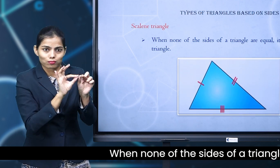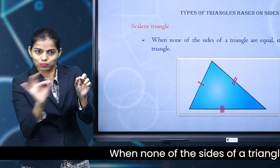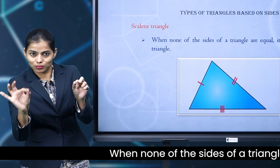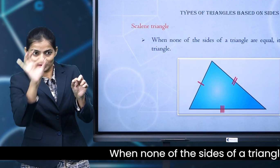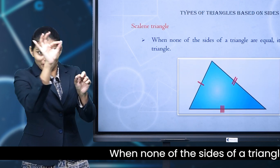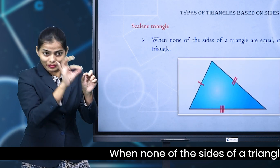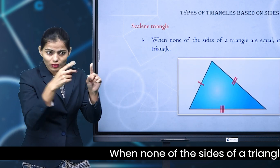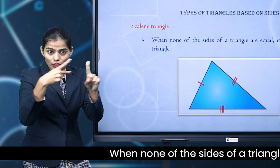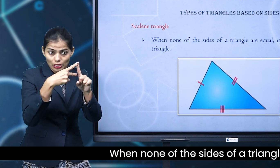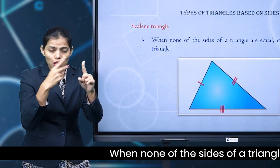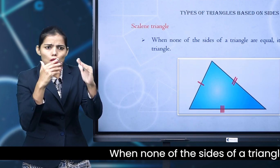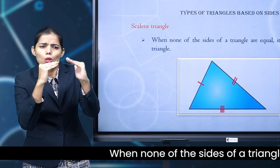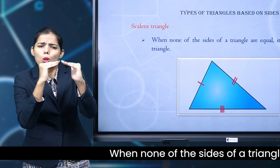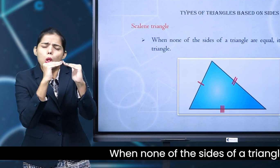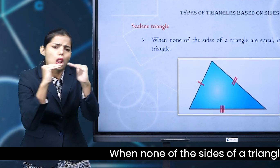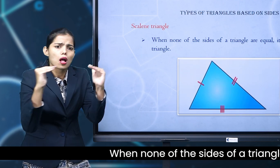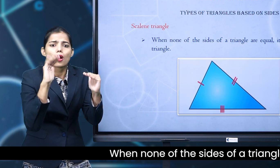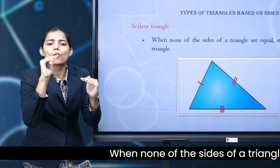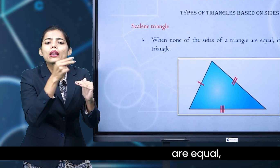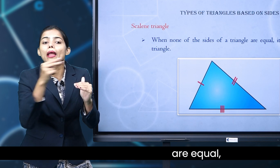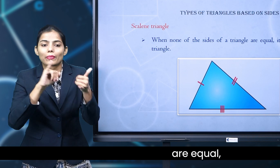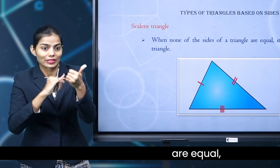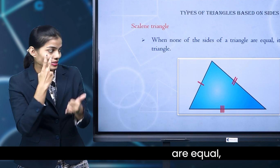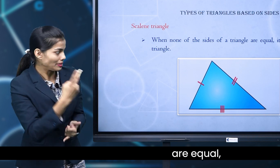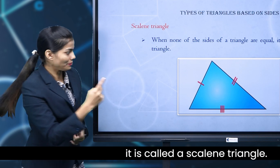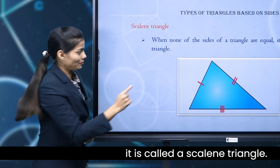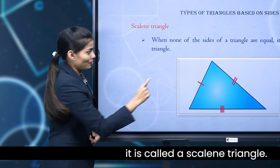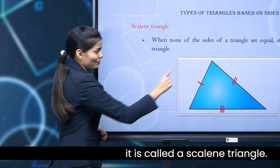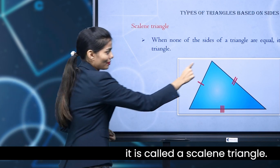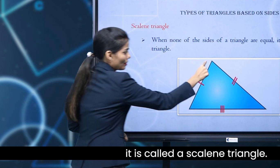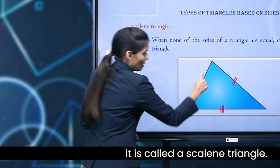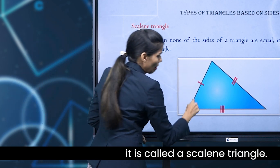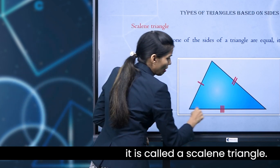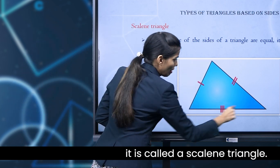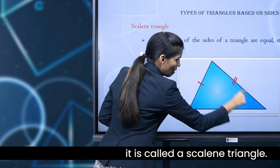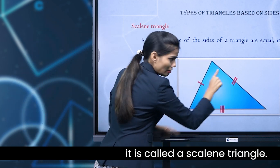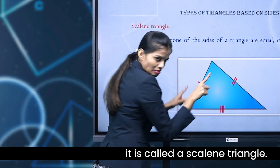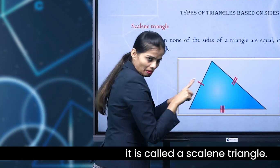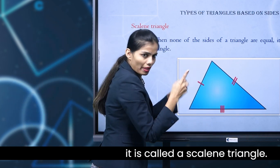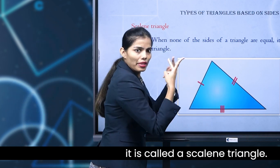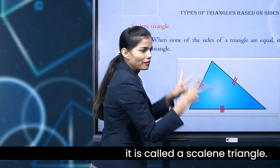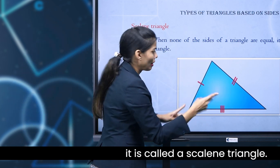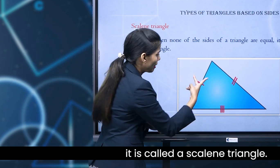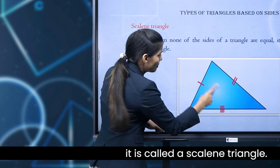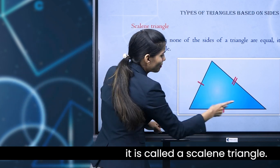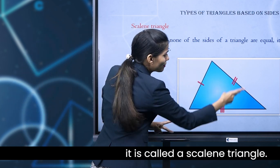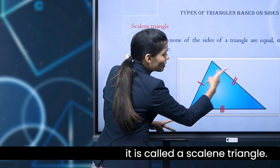When none of the sides of a triangle are equal, it is called a scalene triangle.